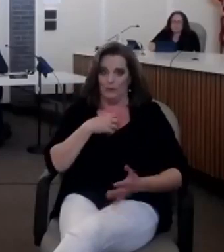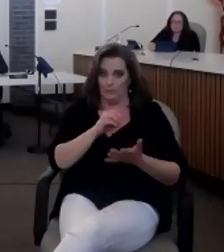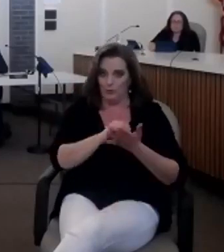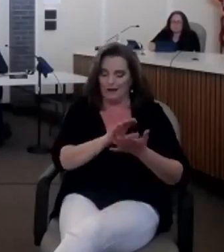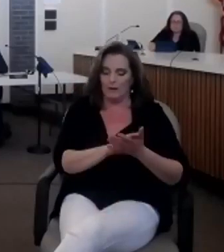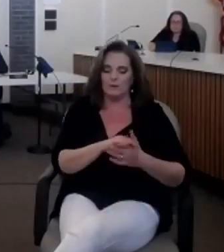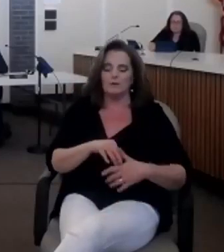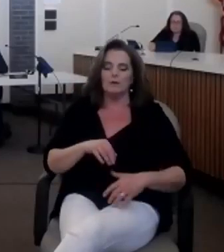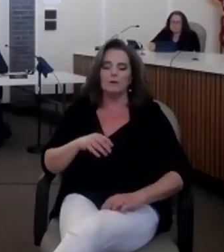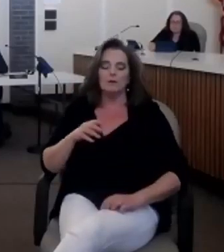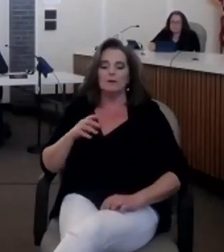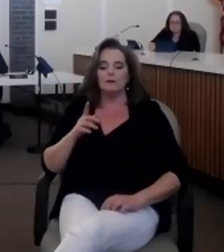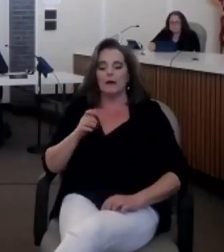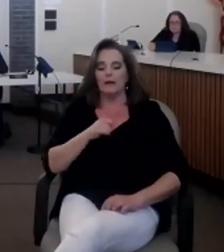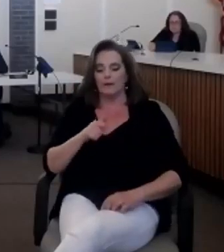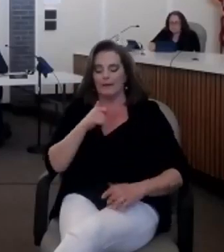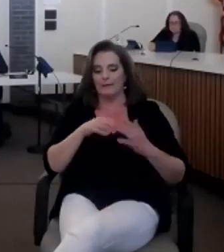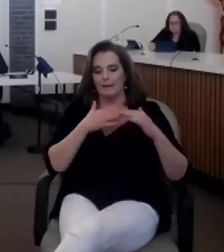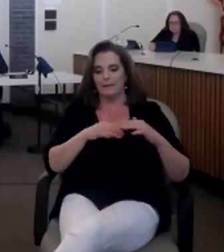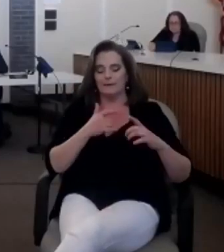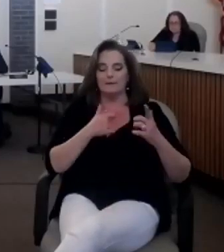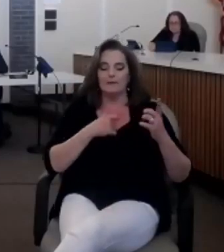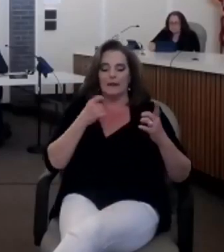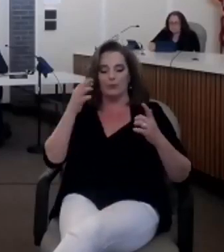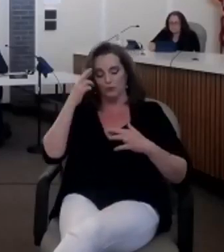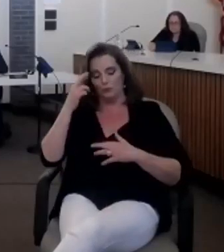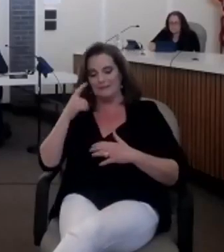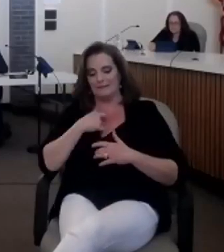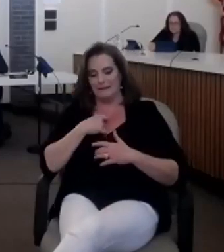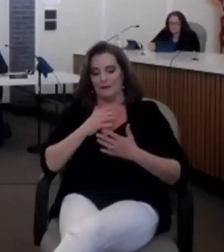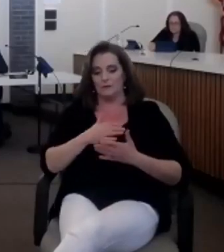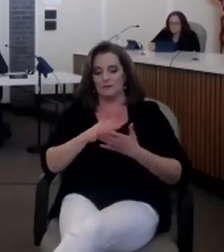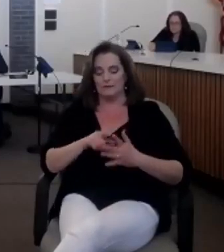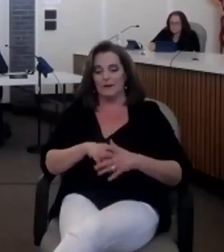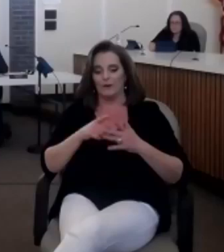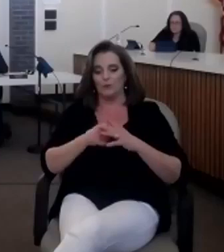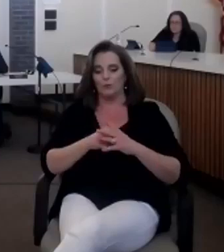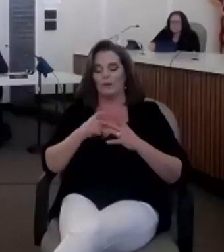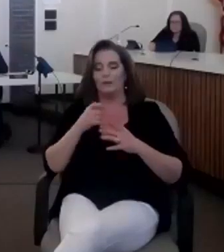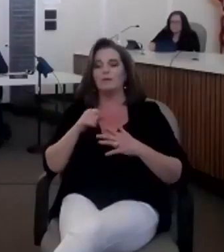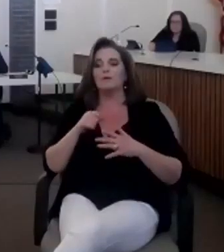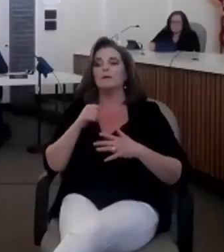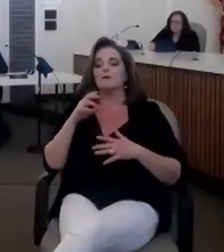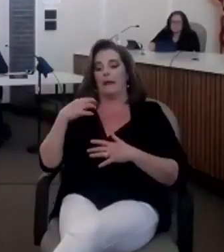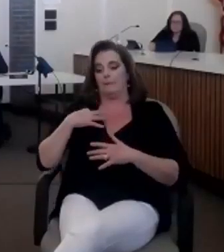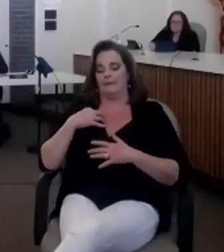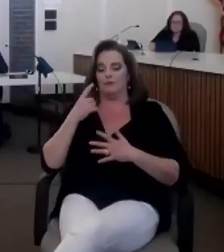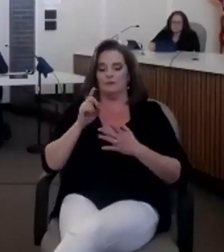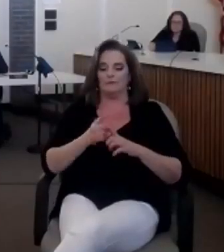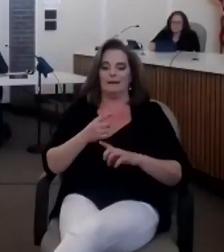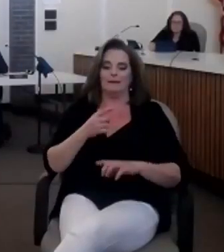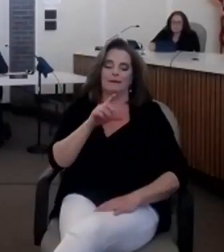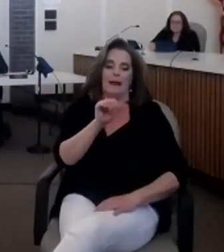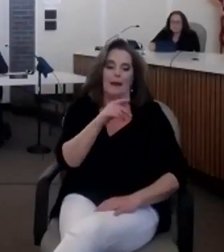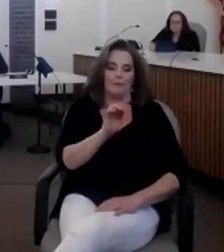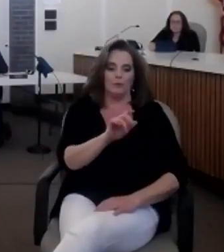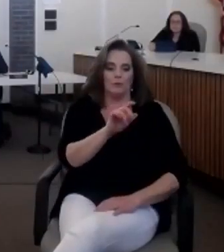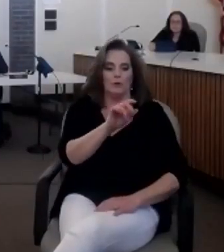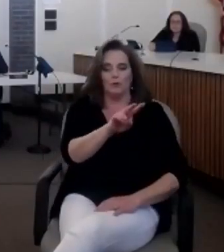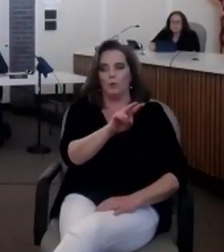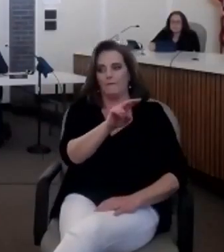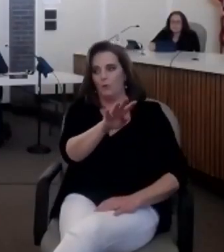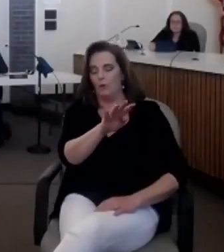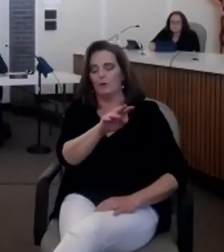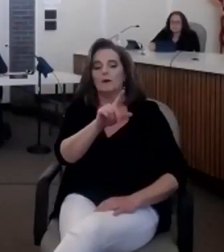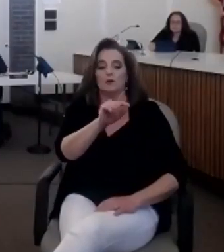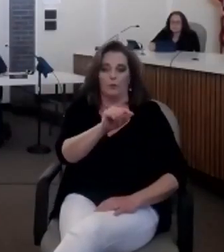including but not limited to those reasons set forth in the letter associated with the application dated April 24th, 2020,